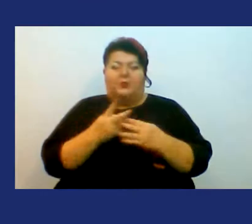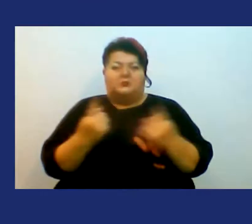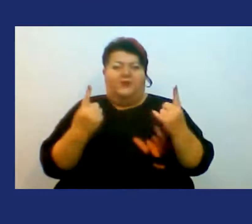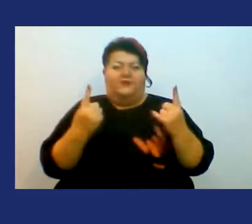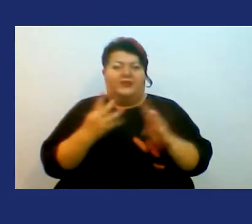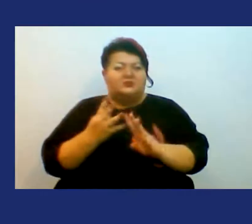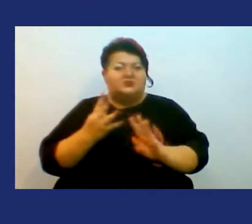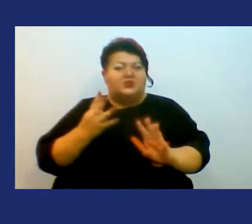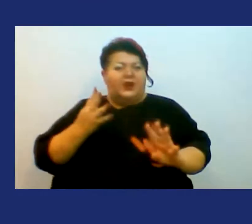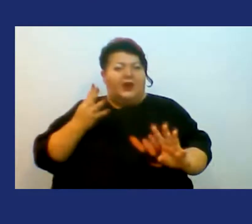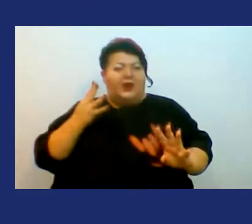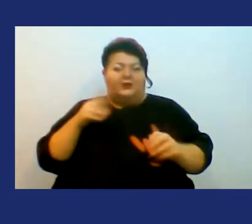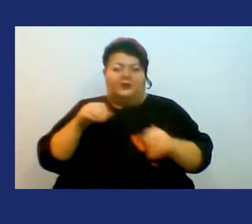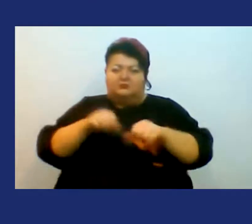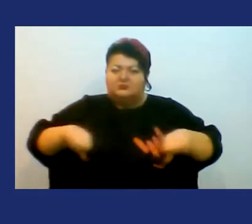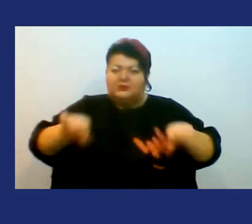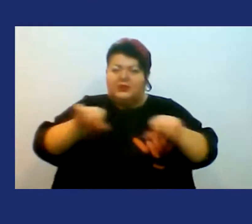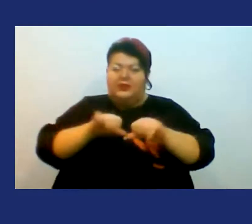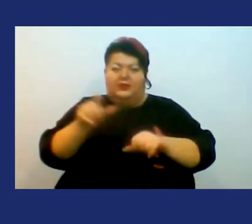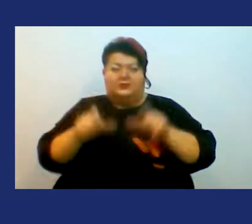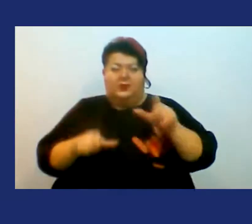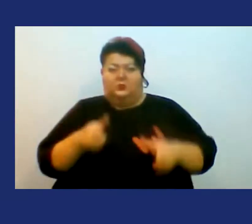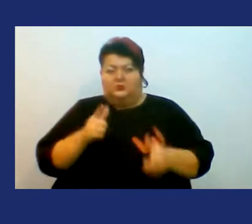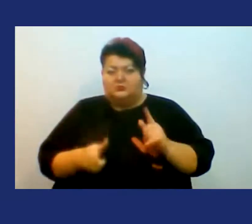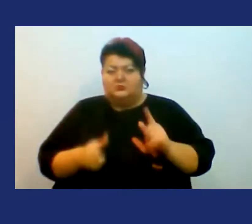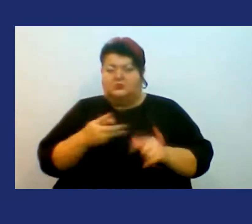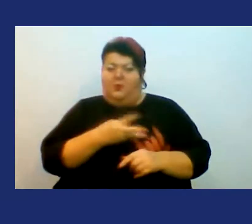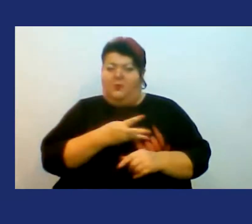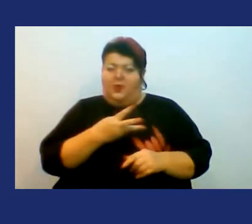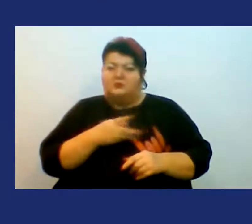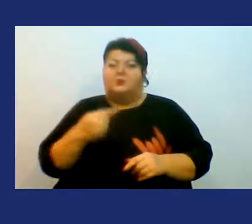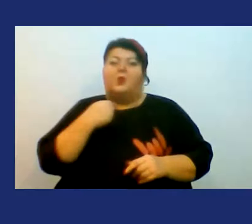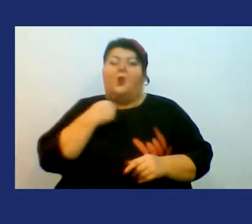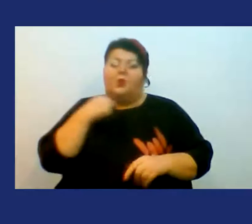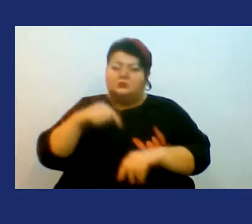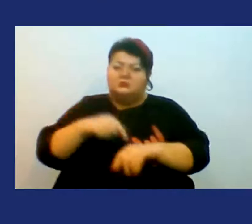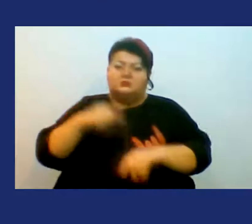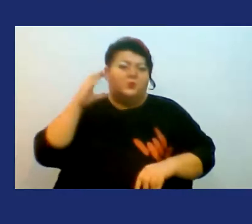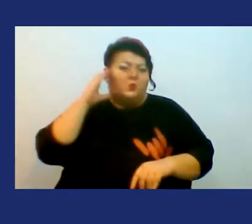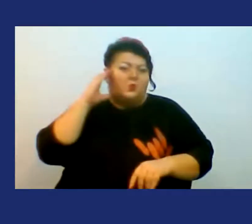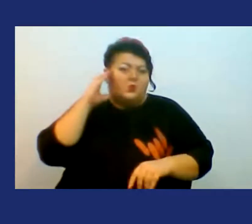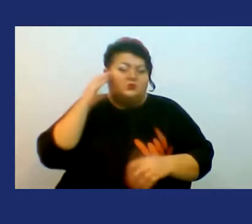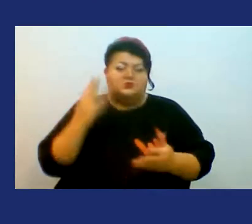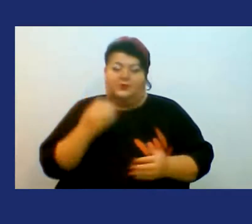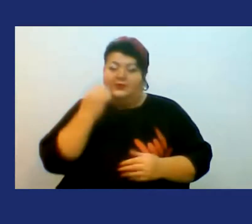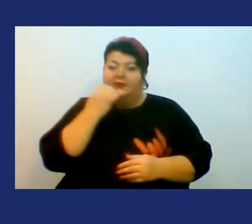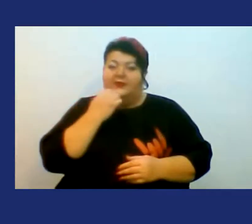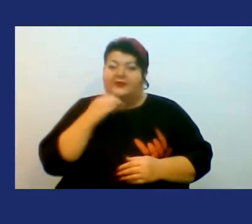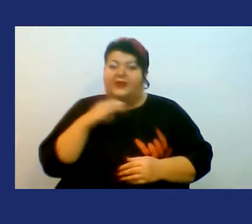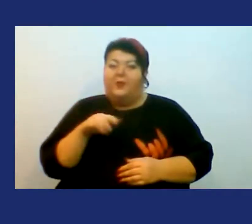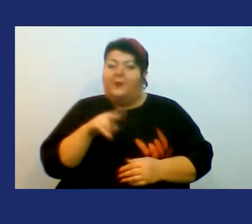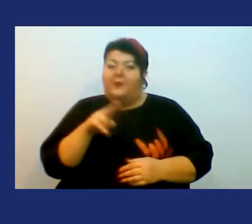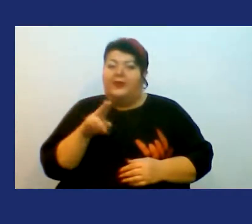great. Thanks so much, Mindy. I also get excited when you see massive turnout. It is a good thing for